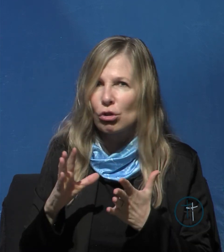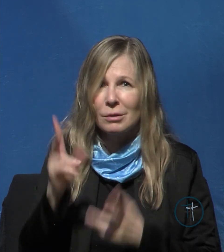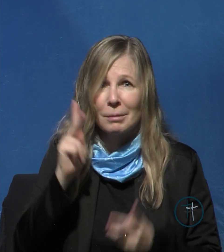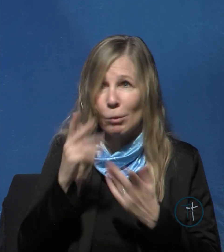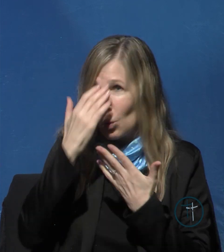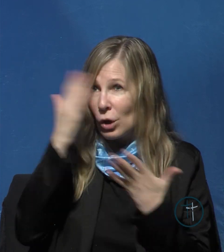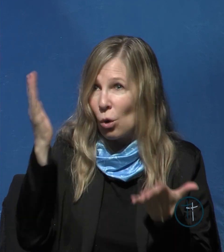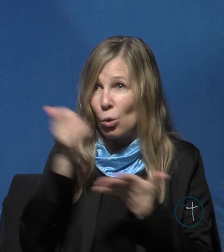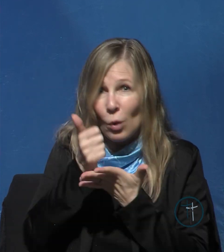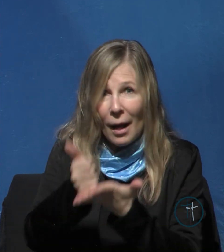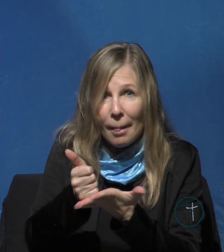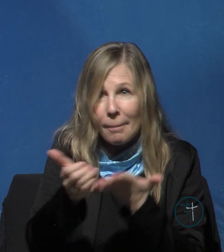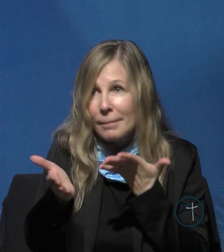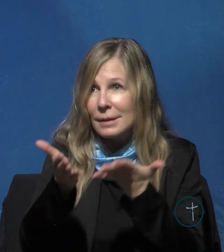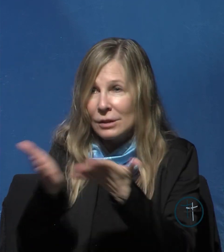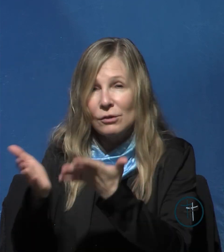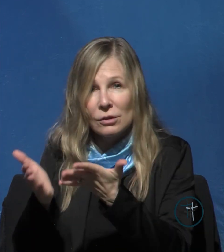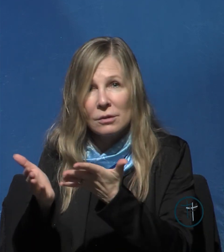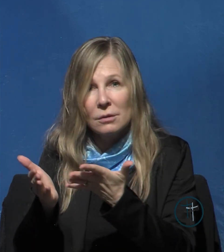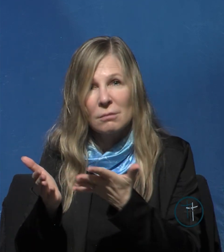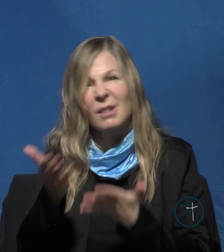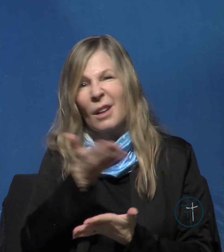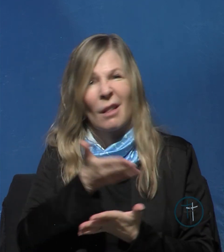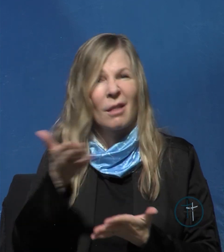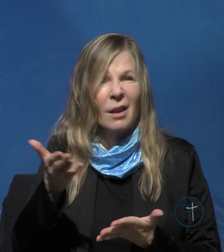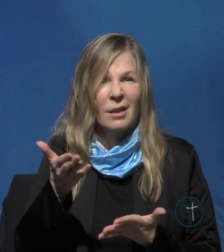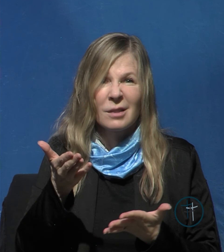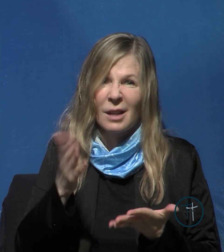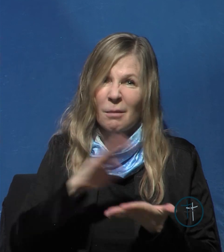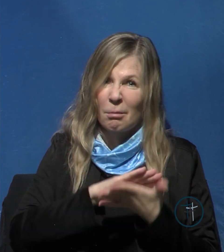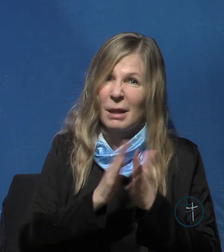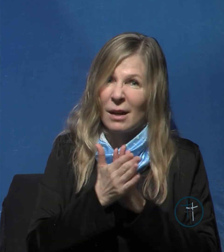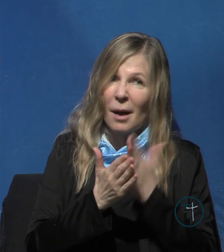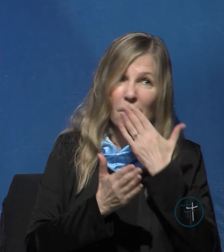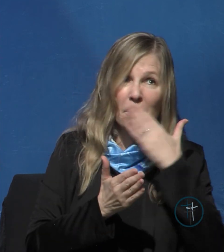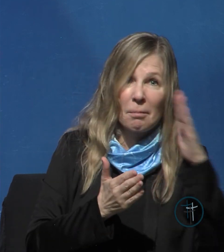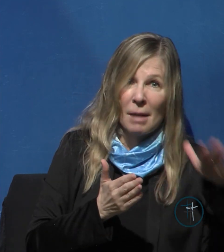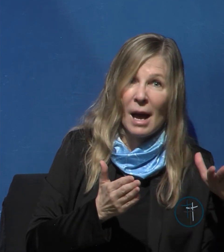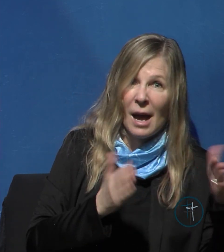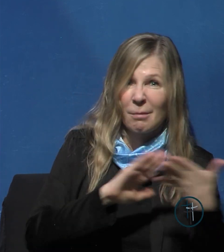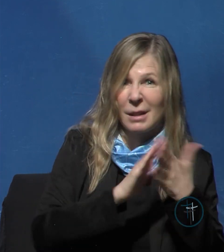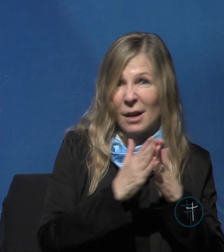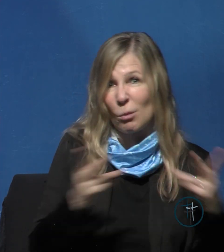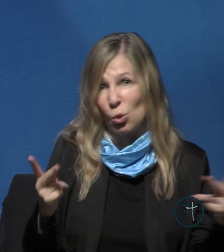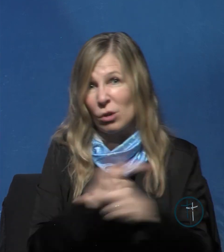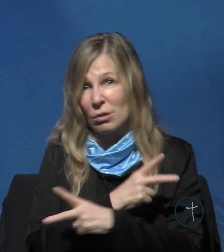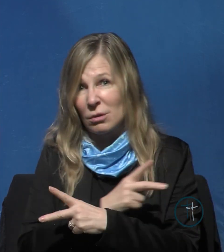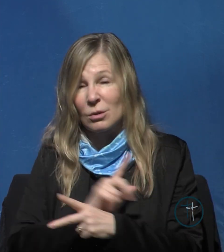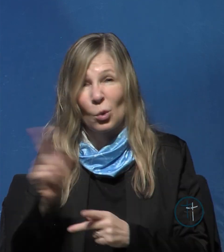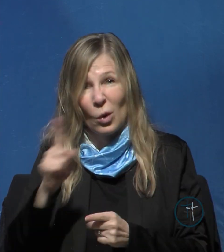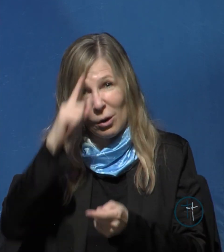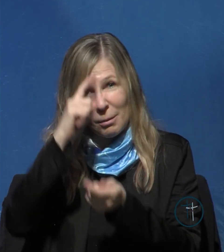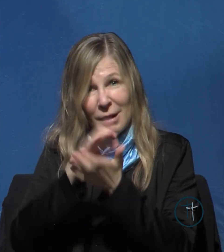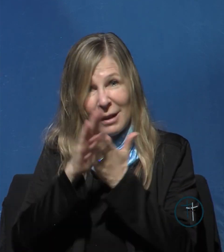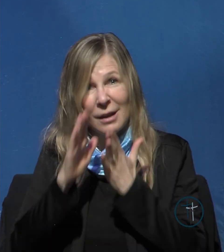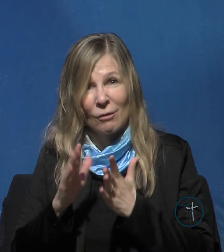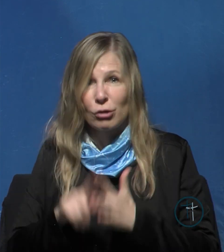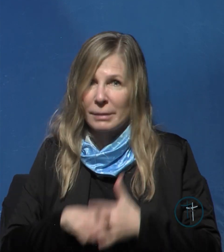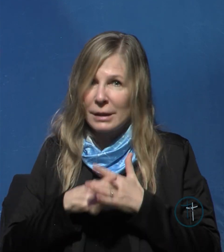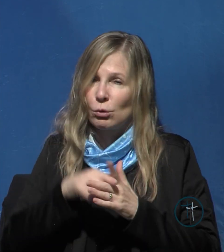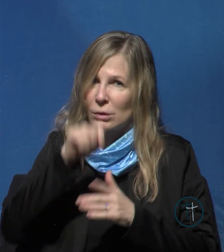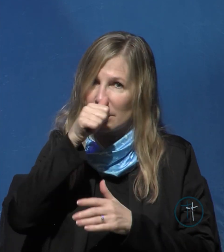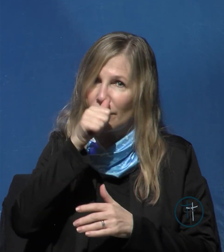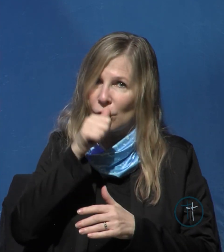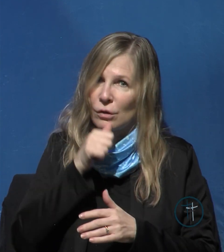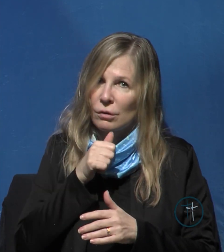And Lord, if things should go from bad to worse in our country such that believers begin to suffer, Lord, help